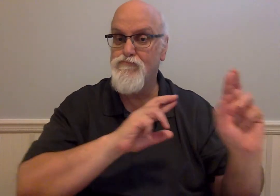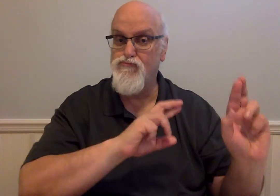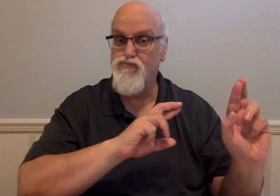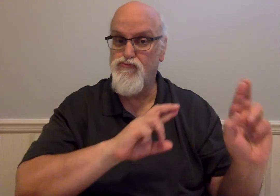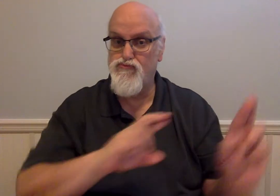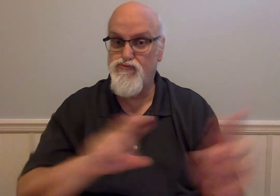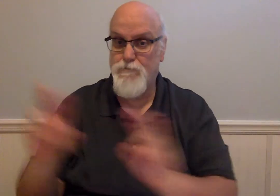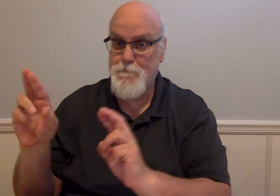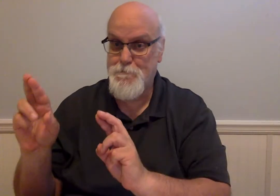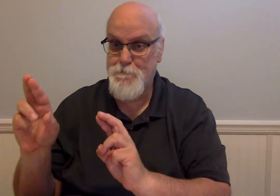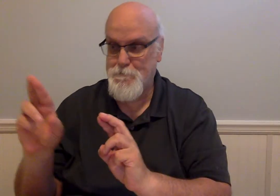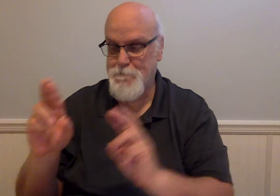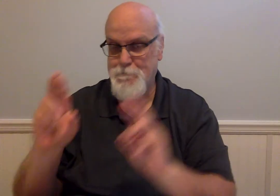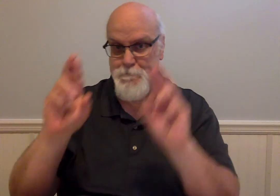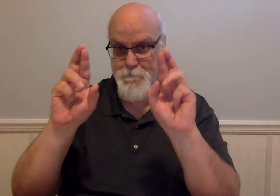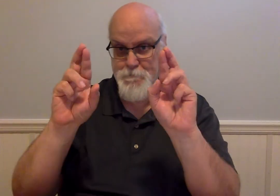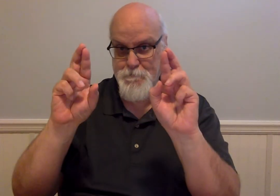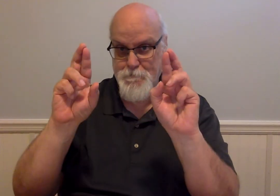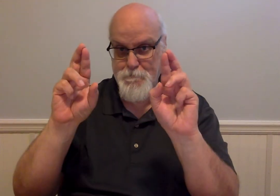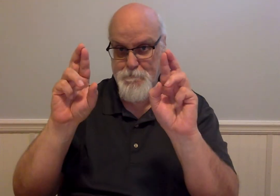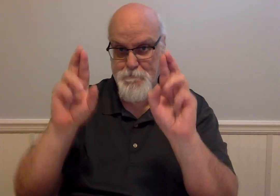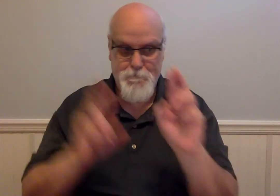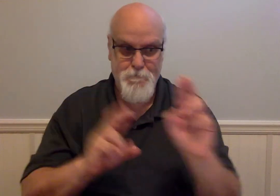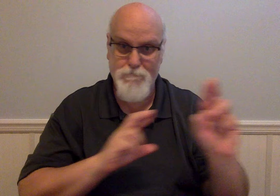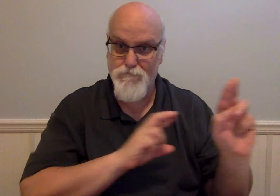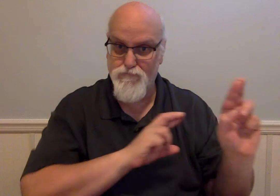Are you ready? You take 2 R's and you